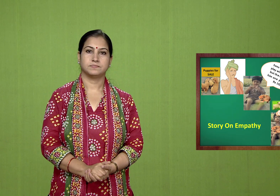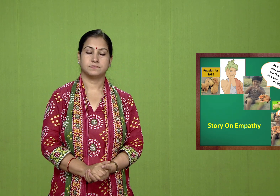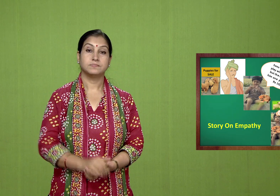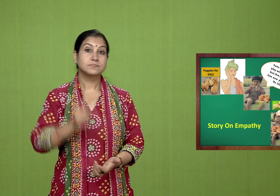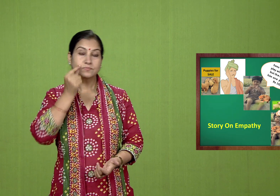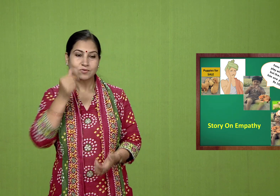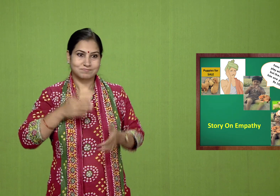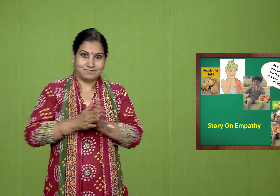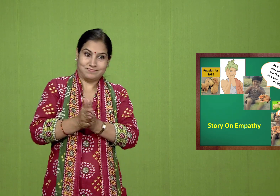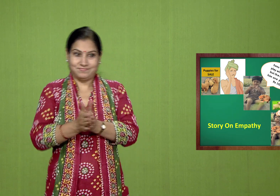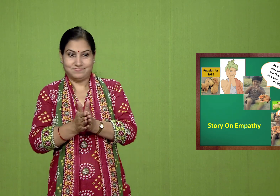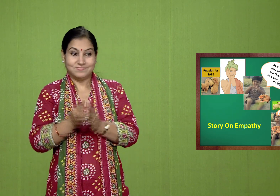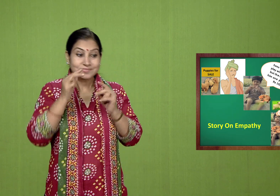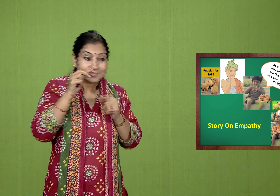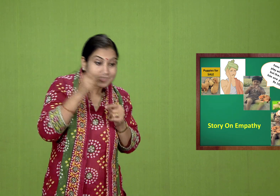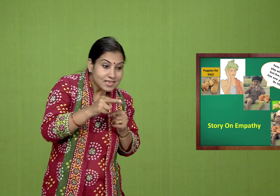The boy was delighted to see them.